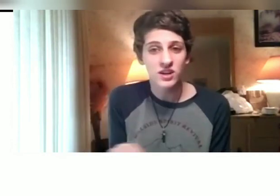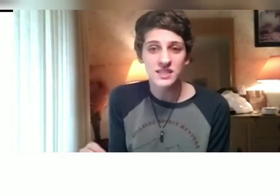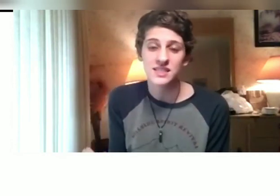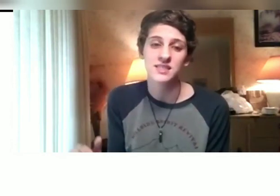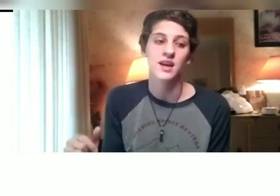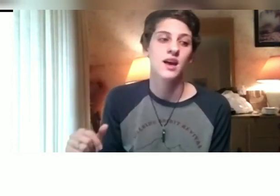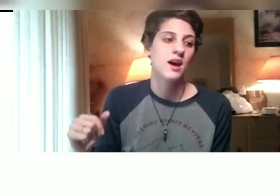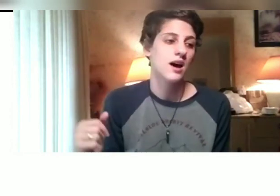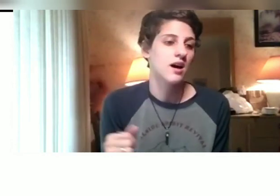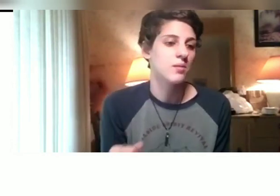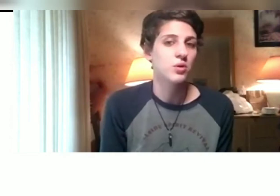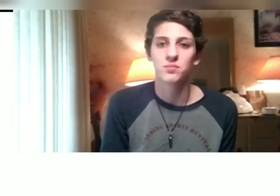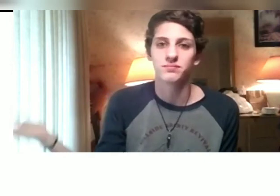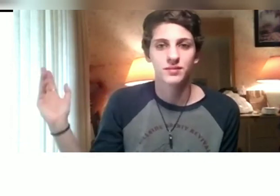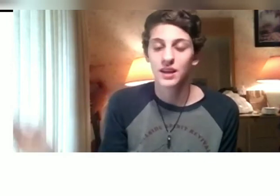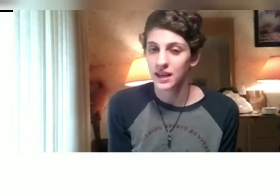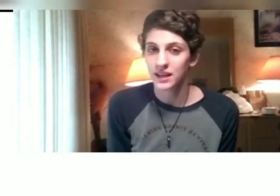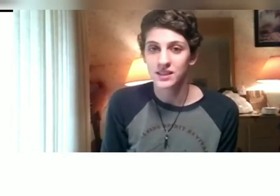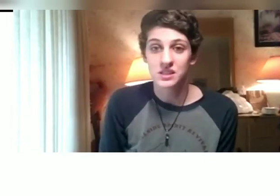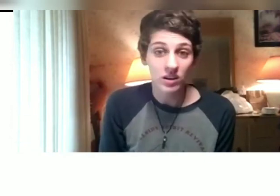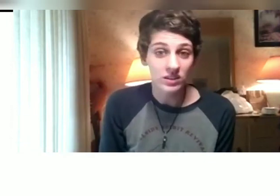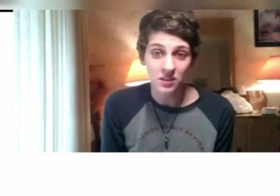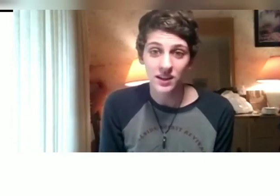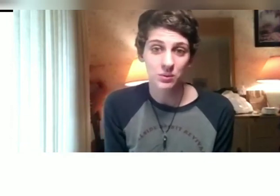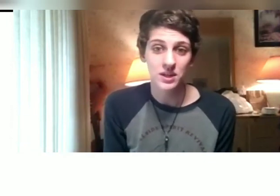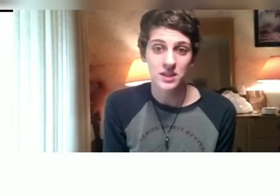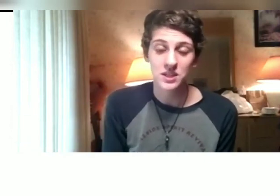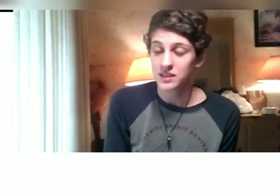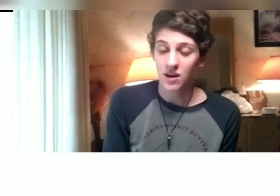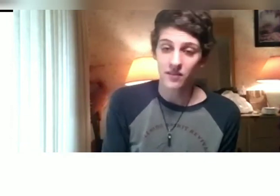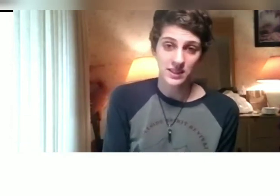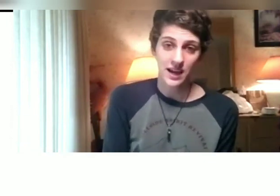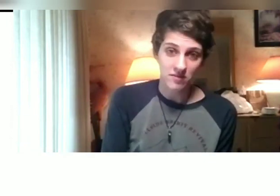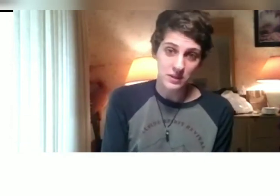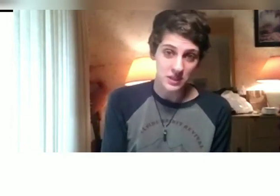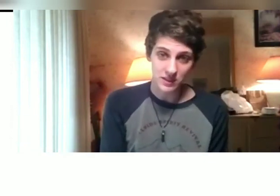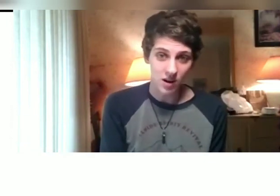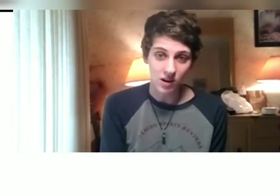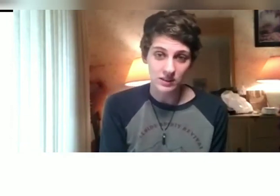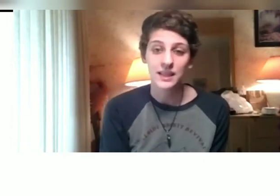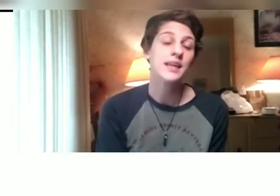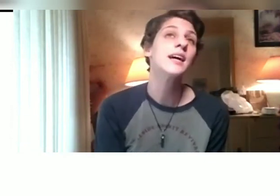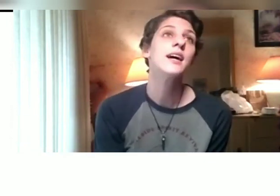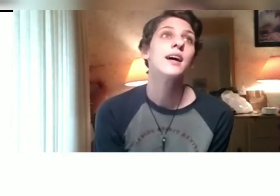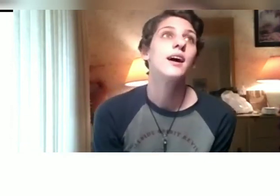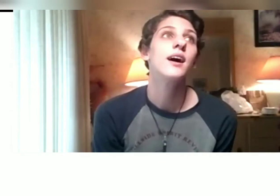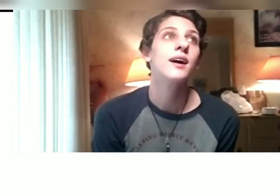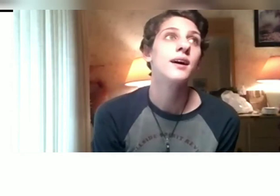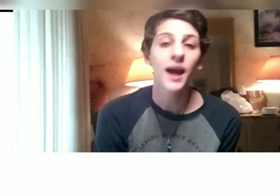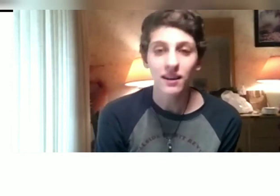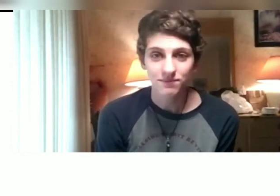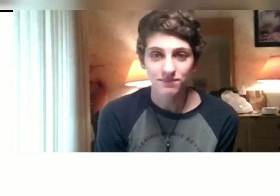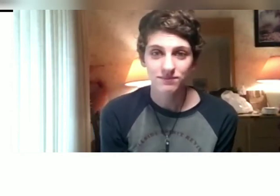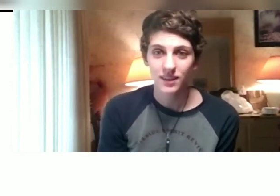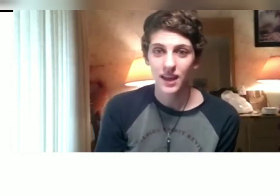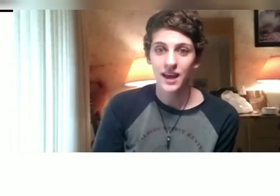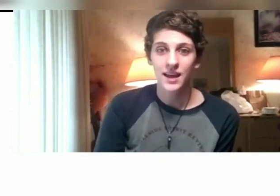specific phrases, or any songs that you guys want to do, because obviously I haven't been doing songs lately.